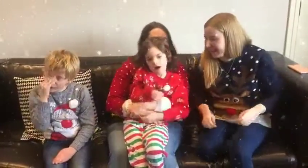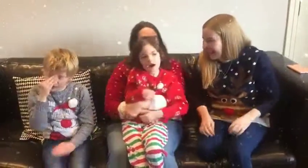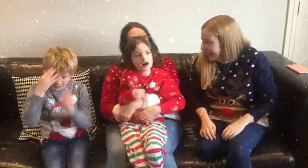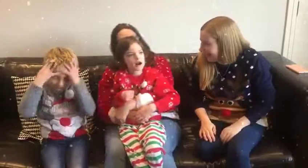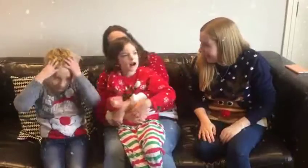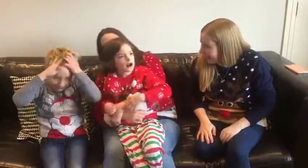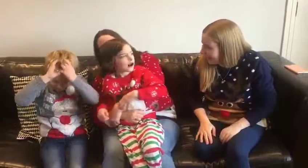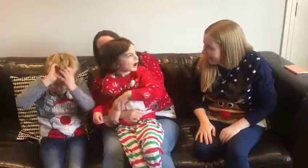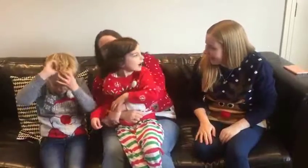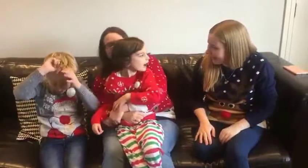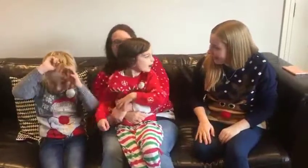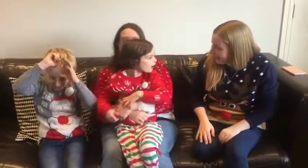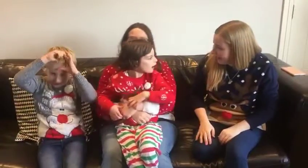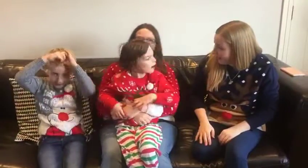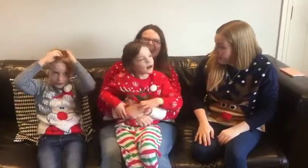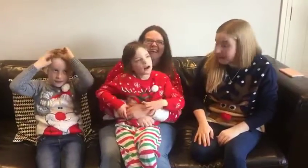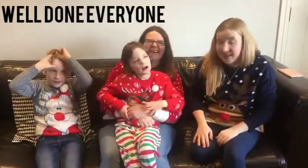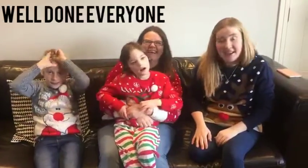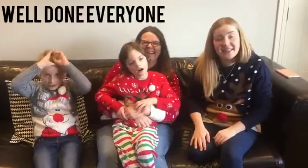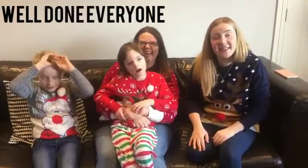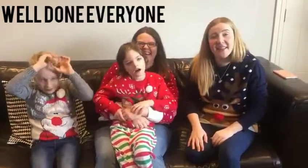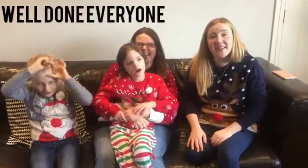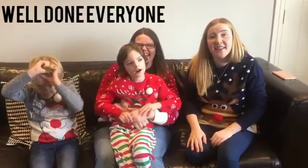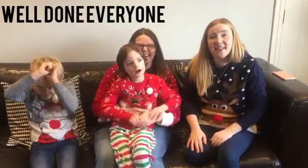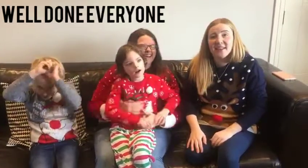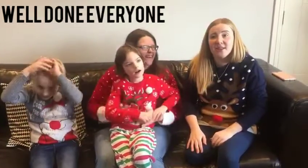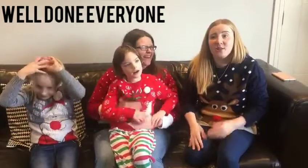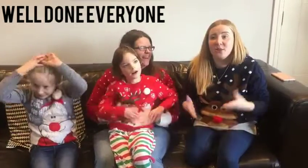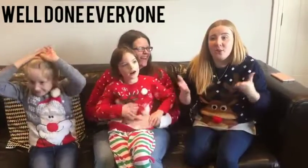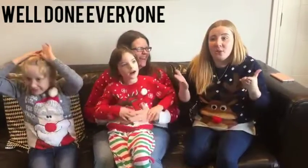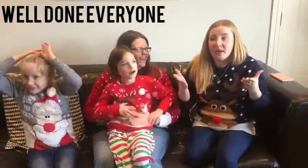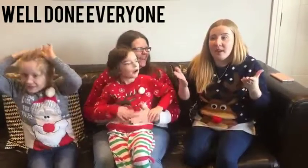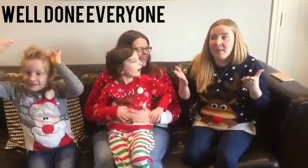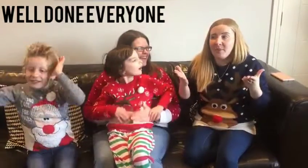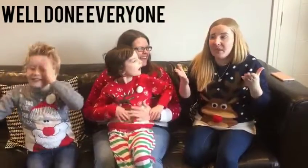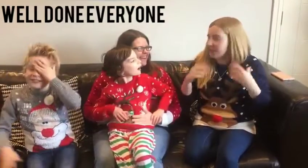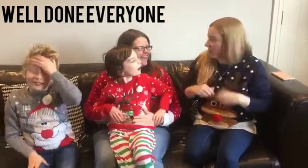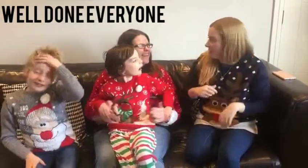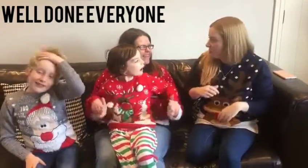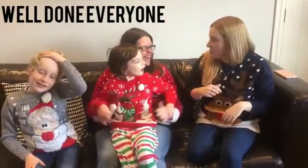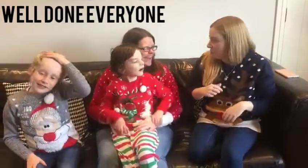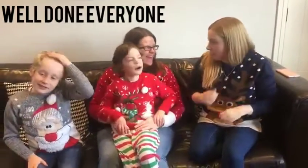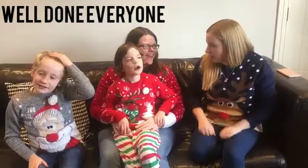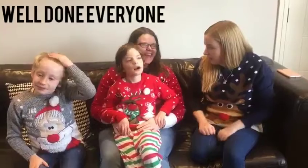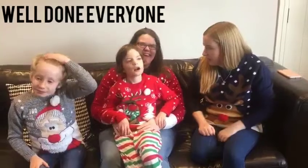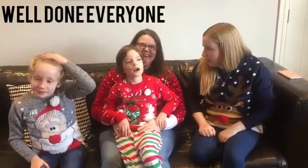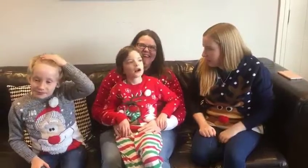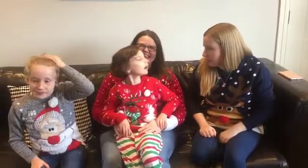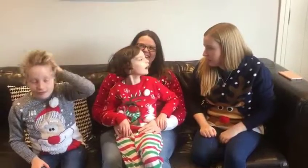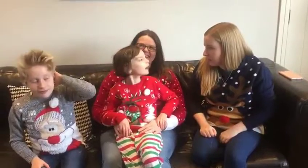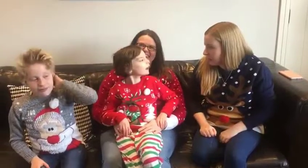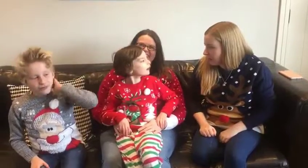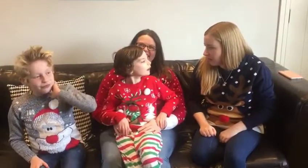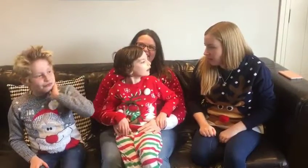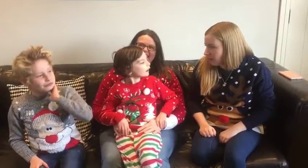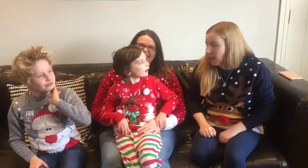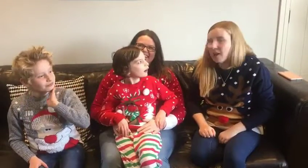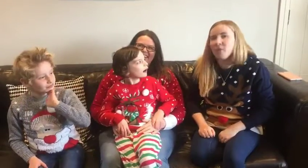ears and my eyes. Fantastic. So that's our little tutorial on how to do sign along, and we